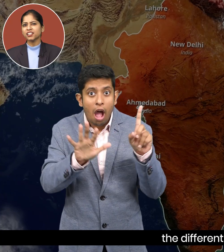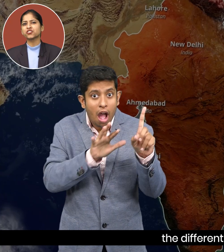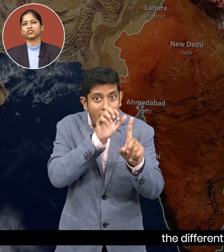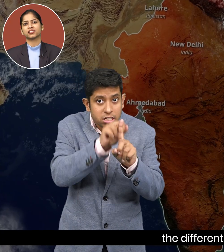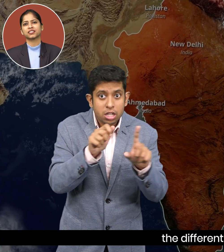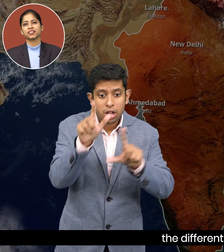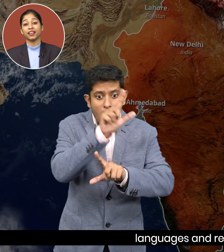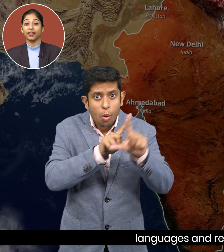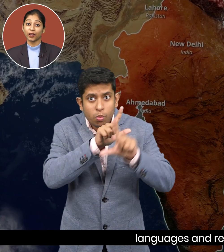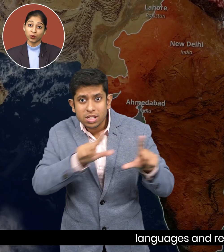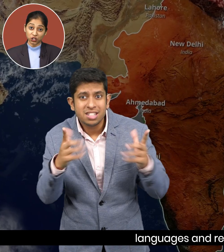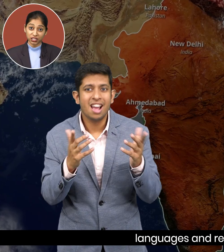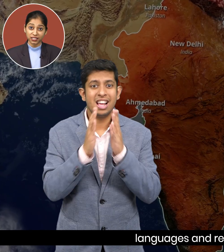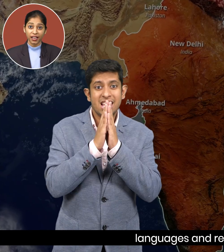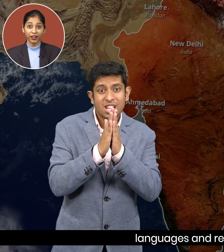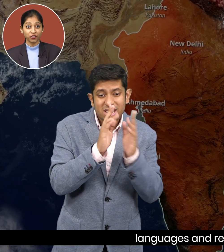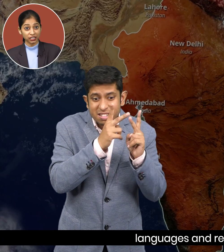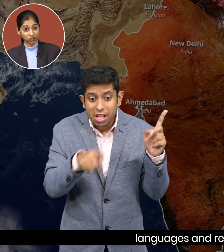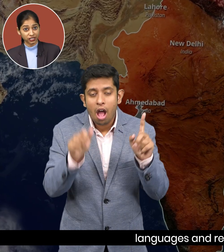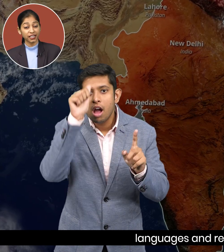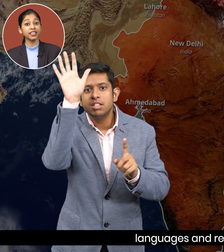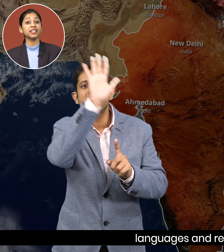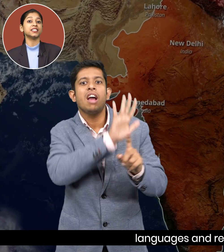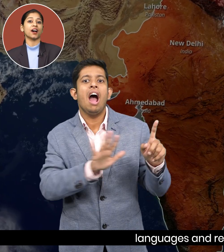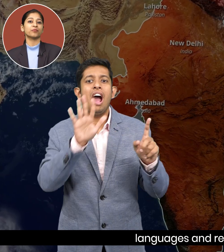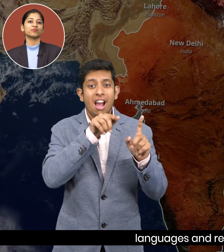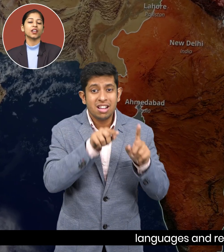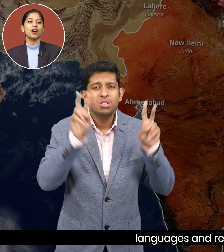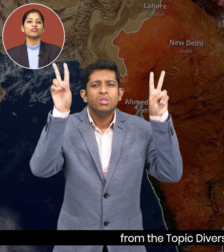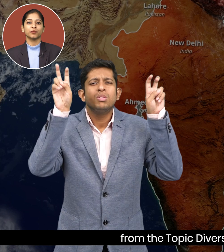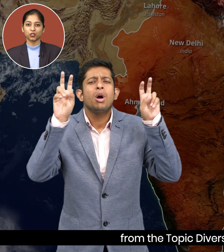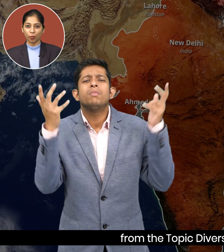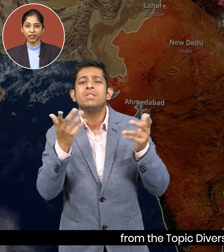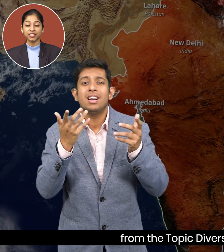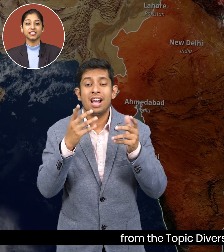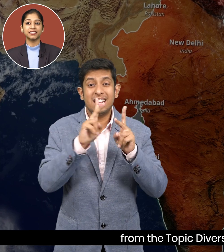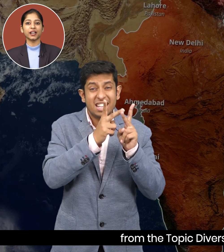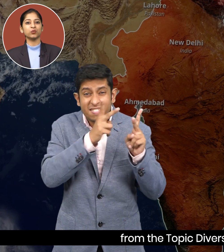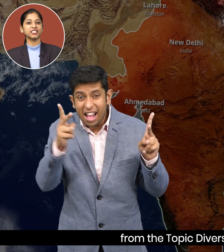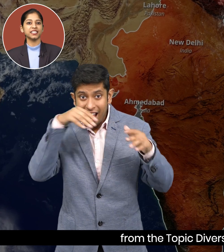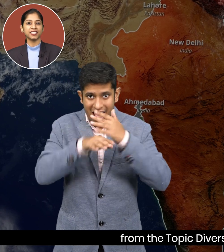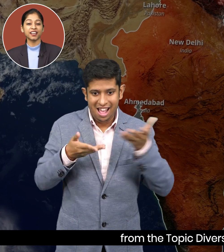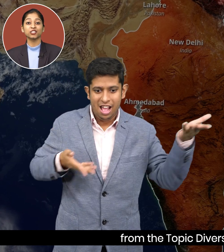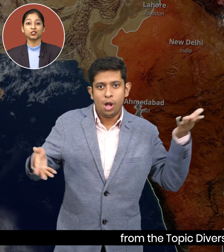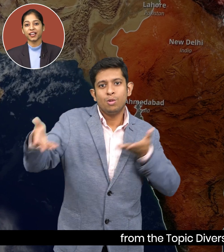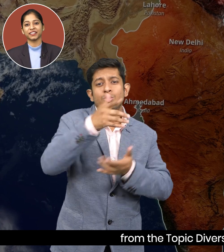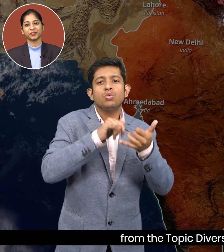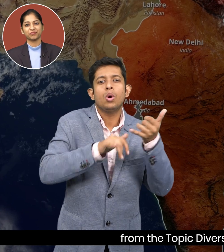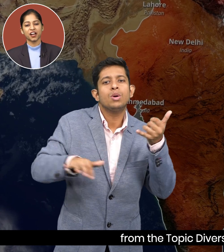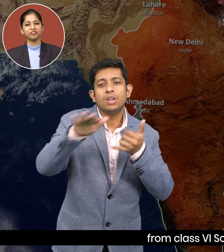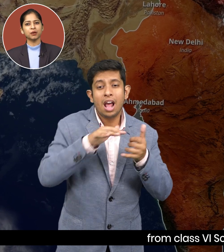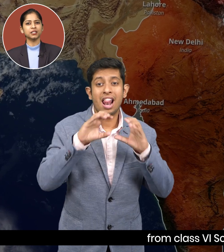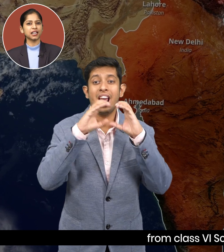different cultures, languages and religions in India from the topic Diversity in our